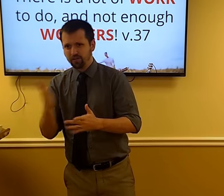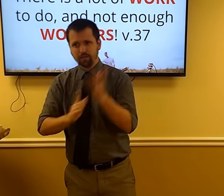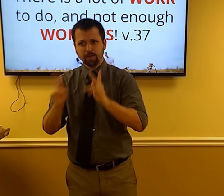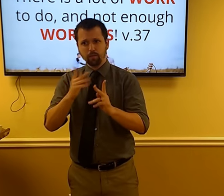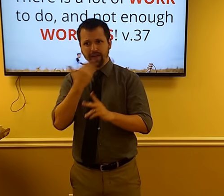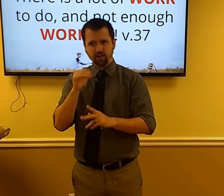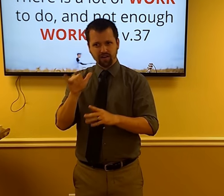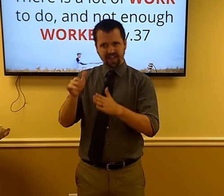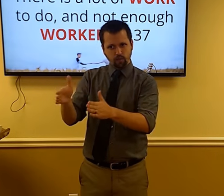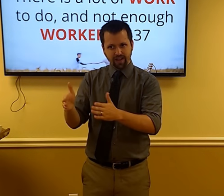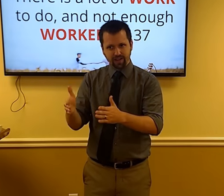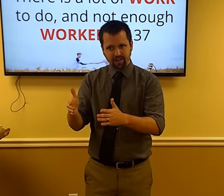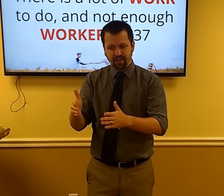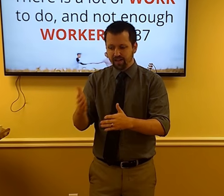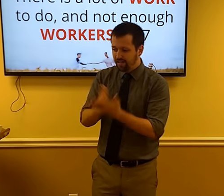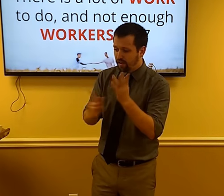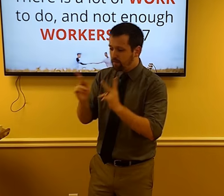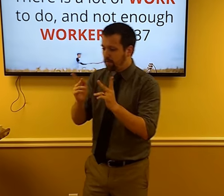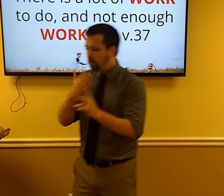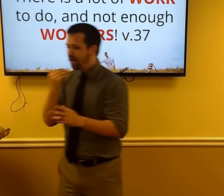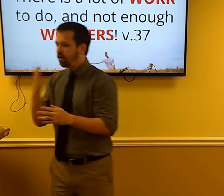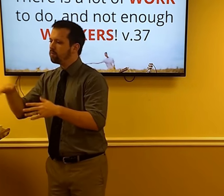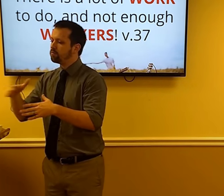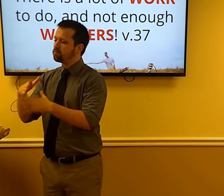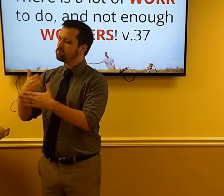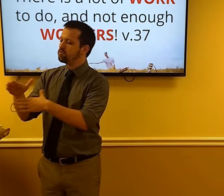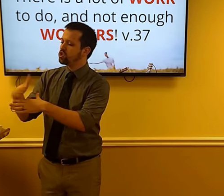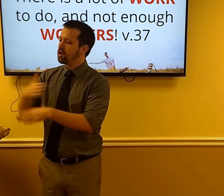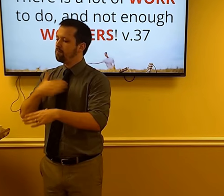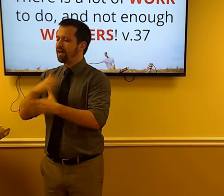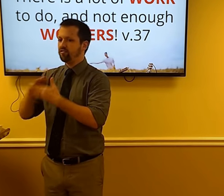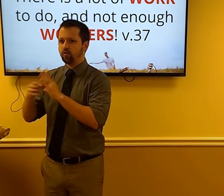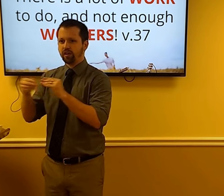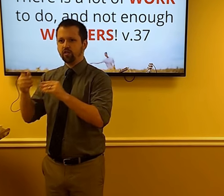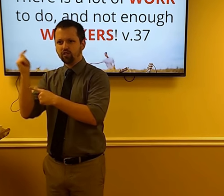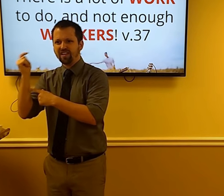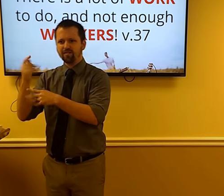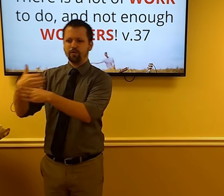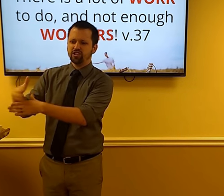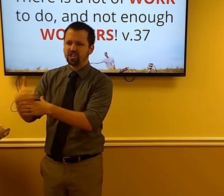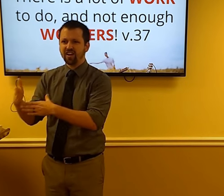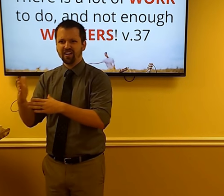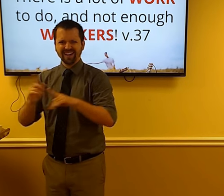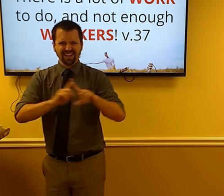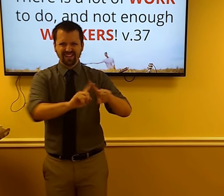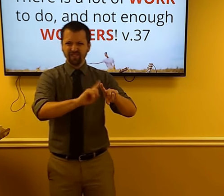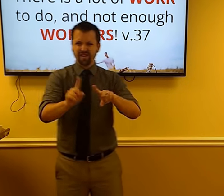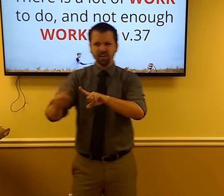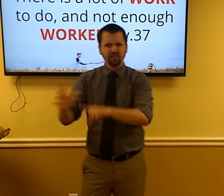Some people better that way. Some people better share my story, their testimony, share. Different,